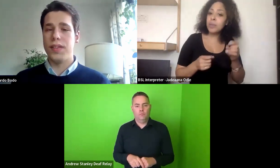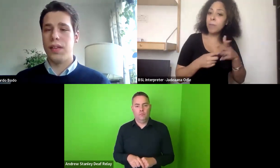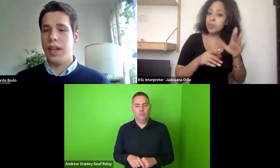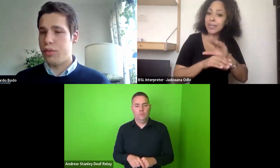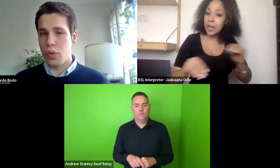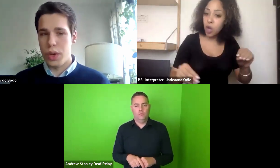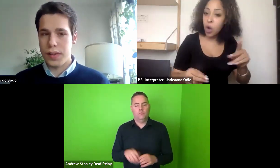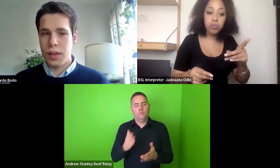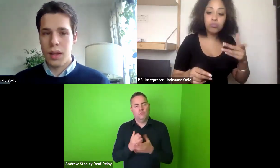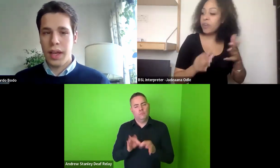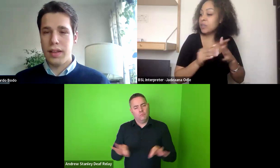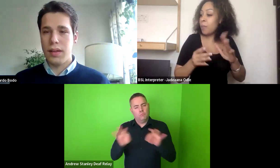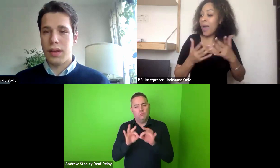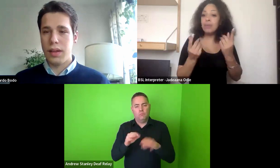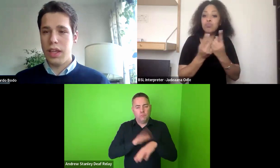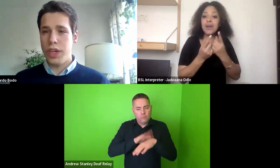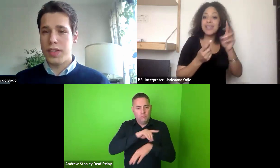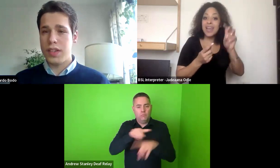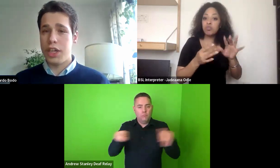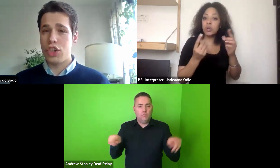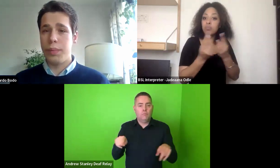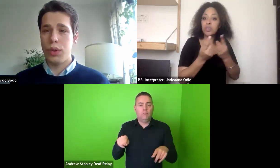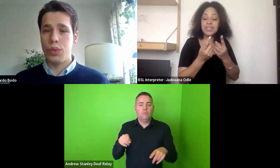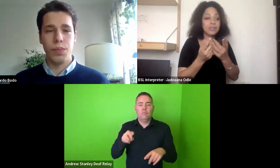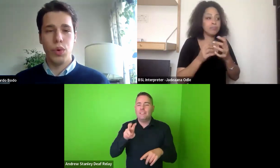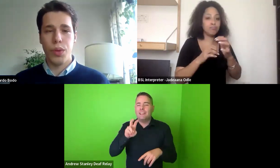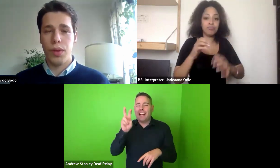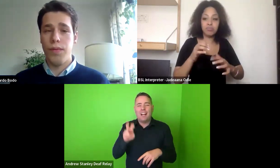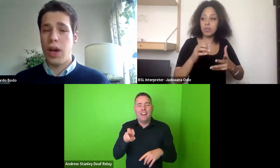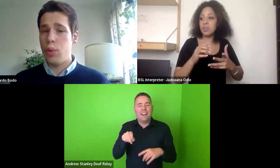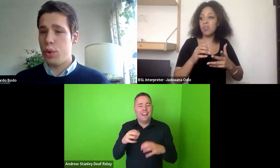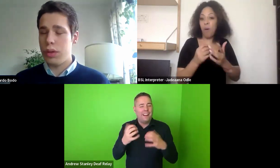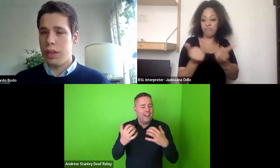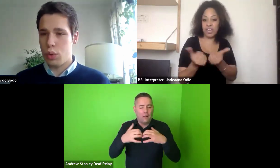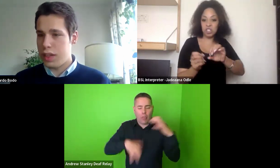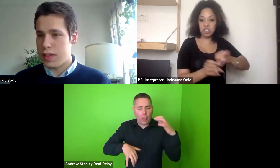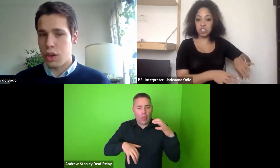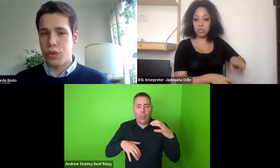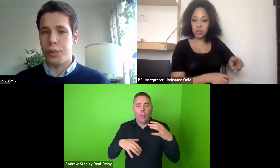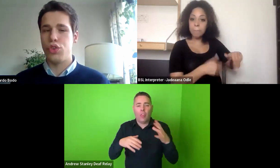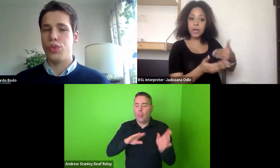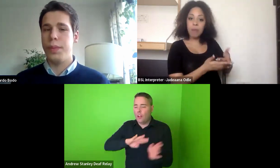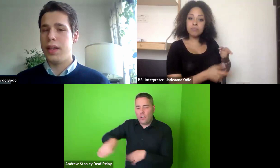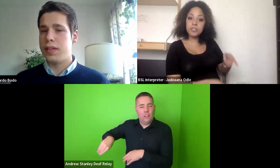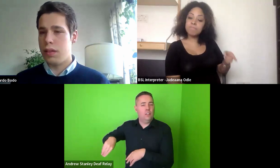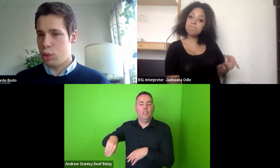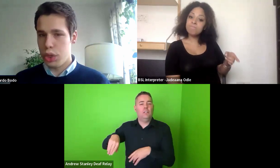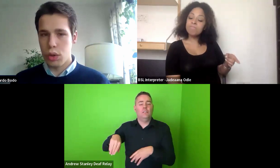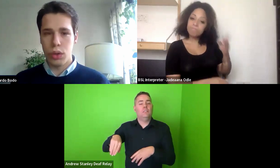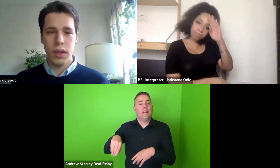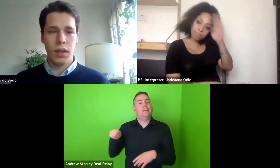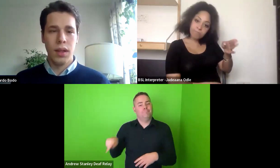become waste, electric waste. And e-waste is special because it's both valuable, it contains a lot of precious